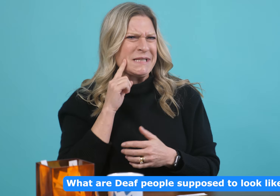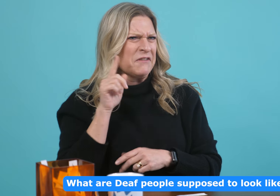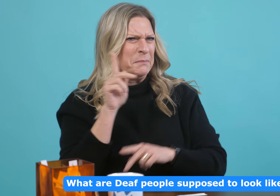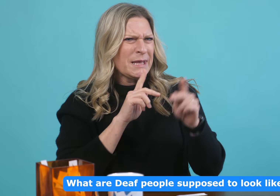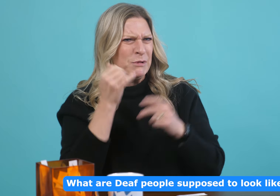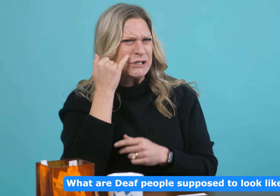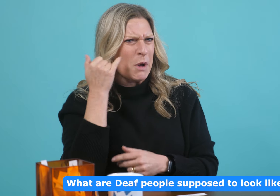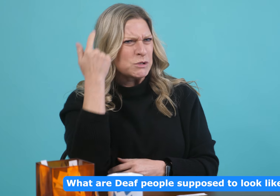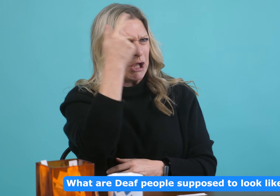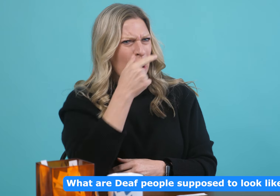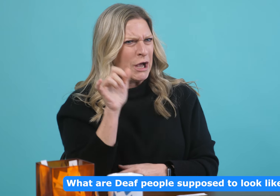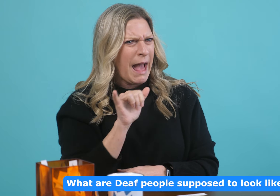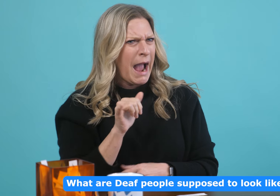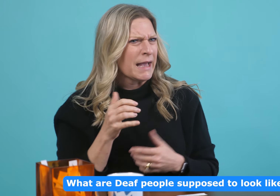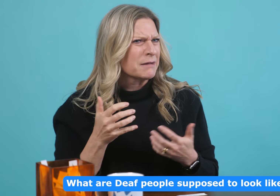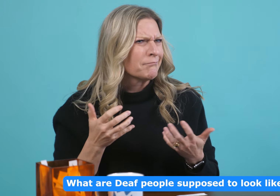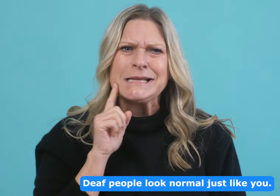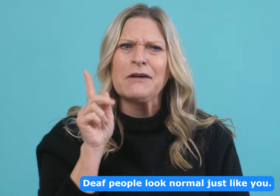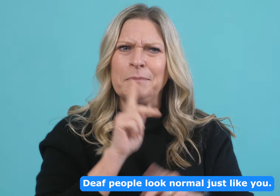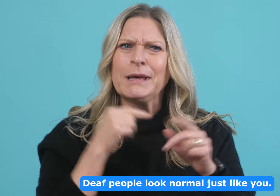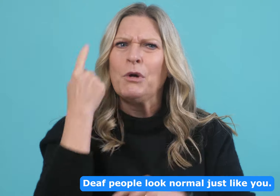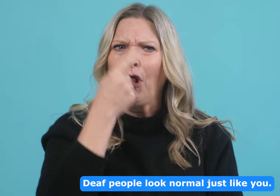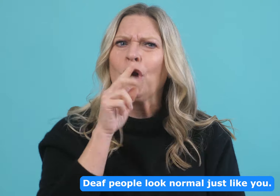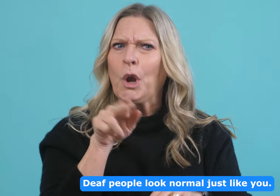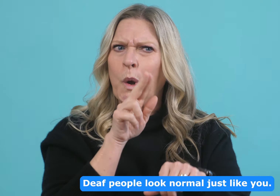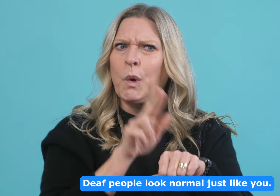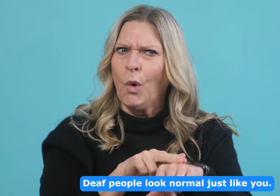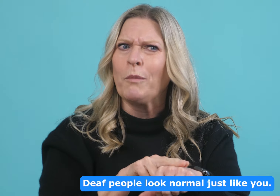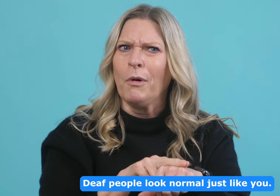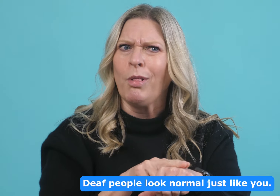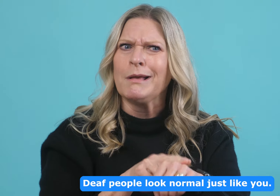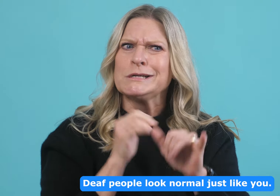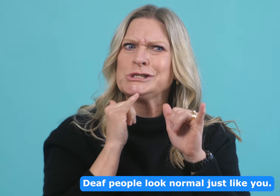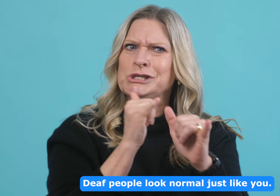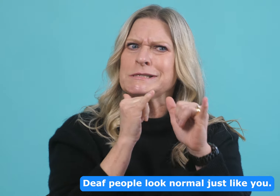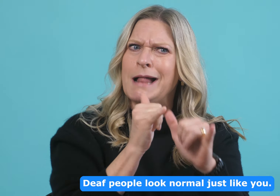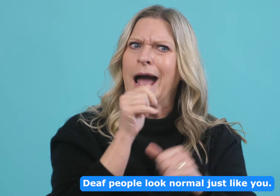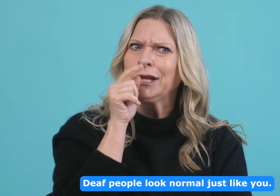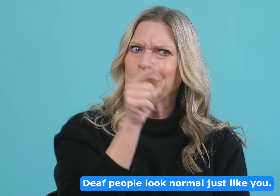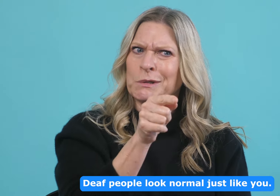deaf people supposed to look like? Deaf people look normal, just like you.